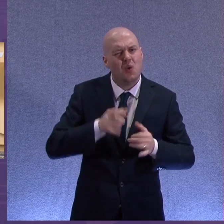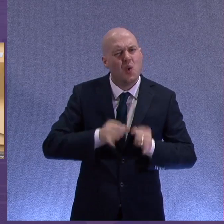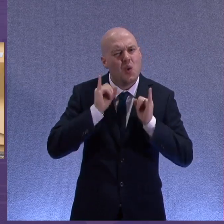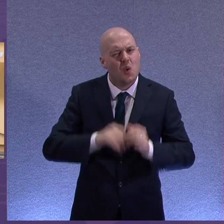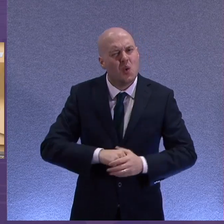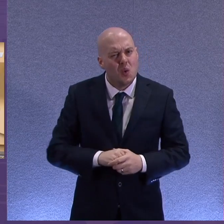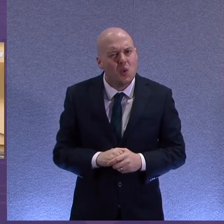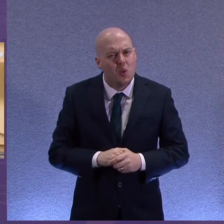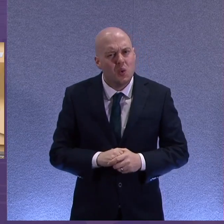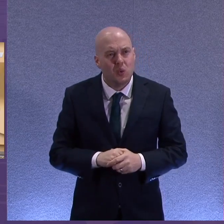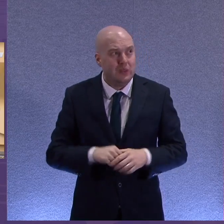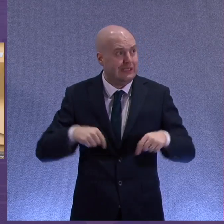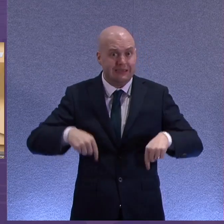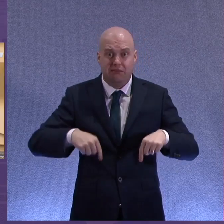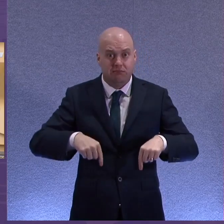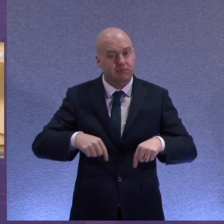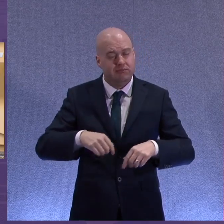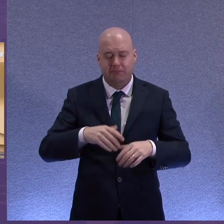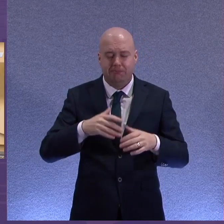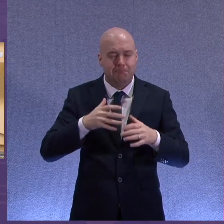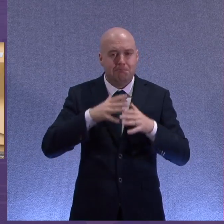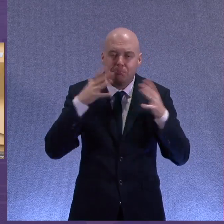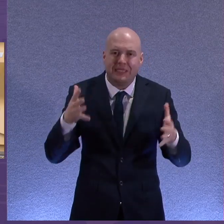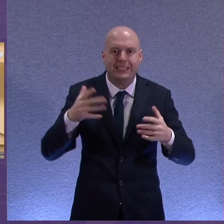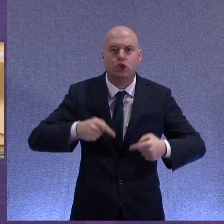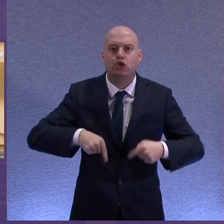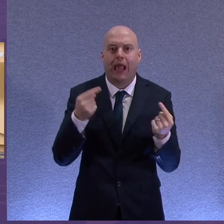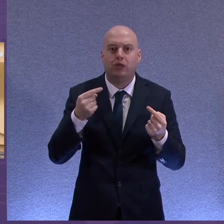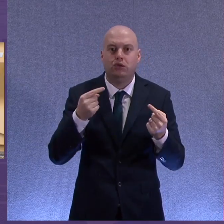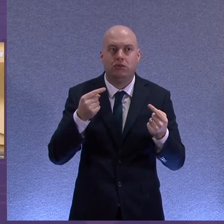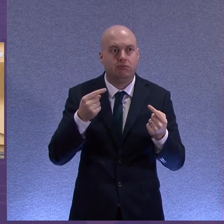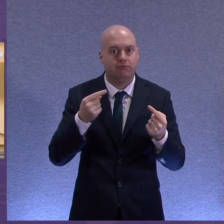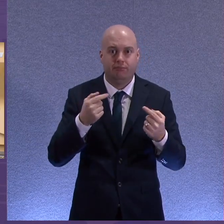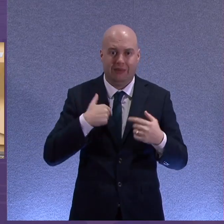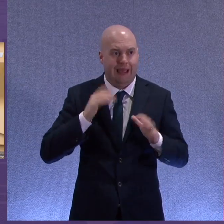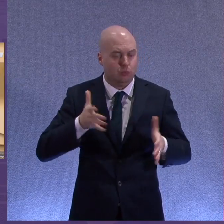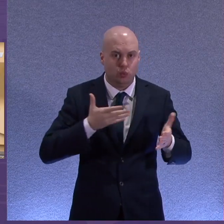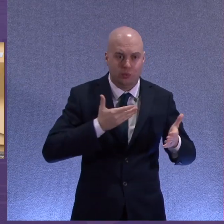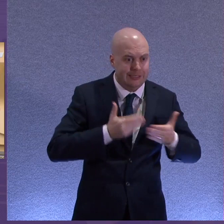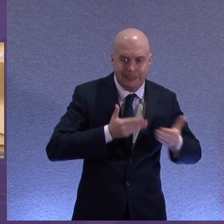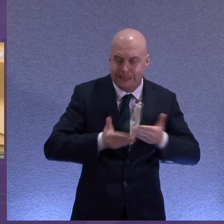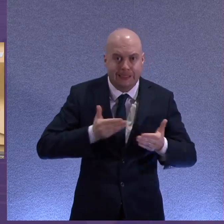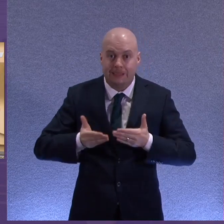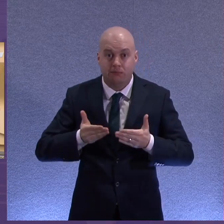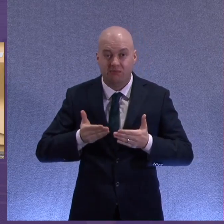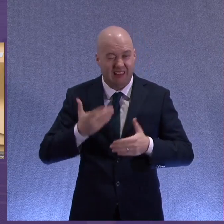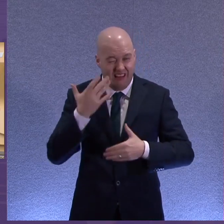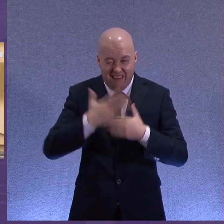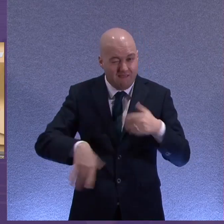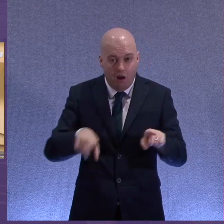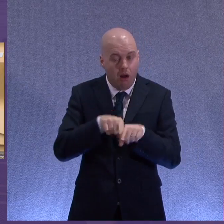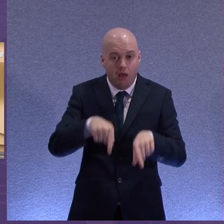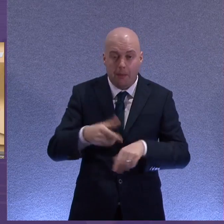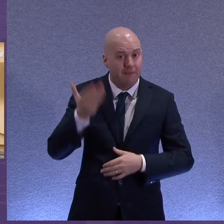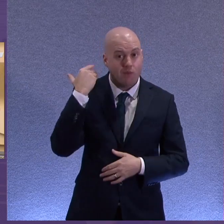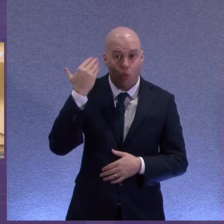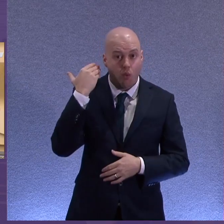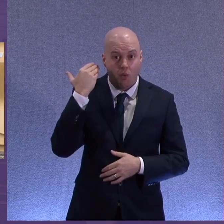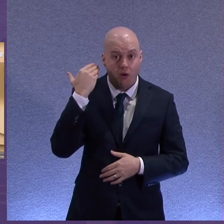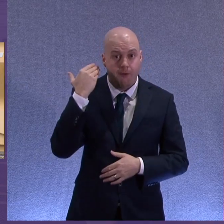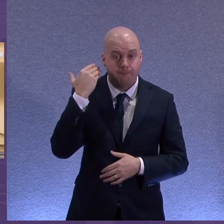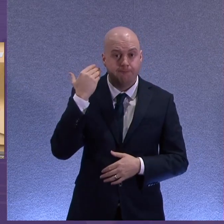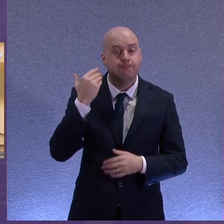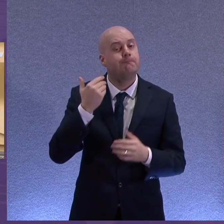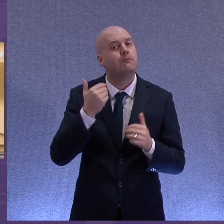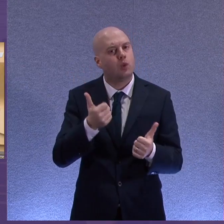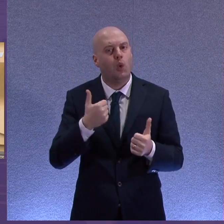is by far the biggest challenge our country has faced in our lifetimes. And so the measures we take to deal with that and to seek to mitigate its